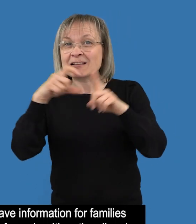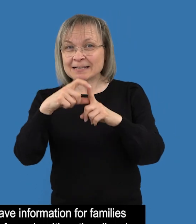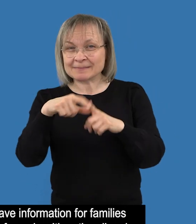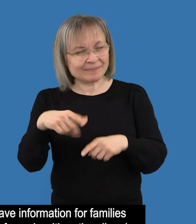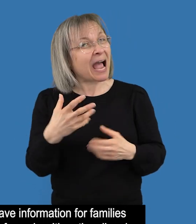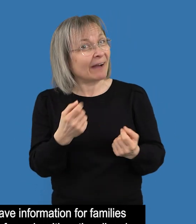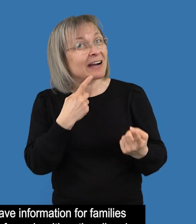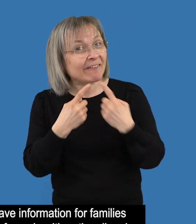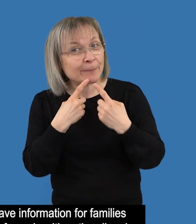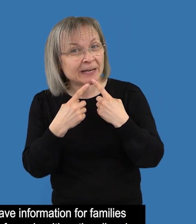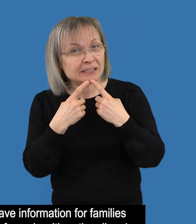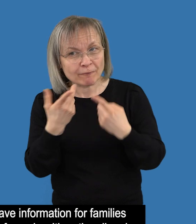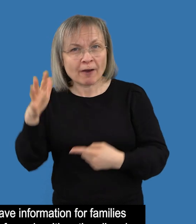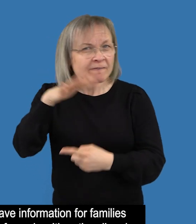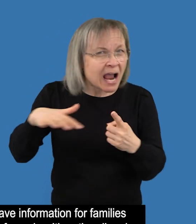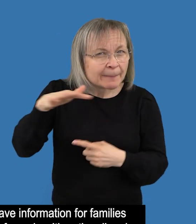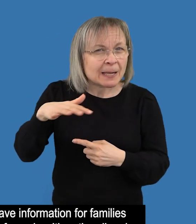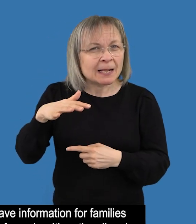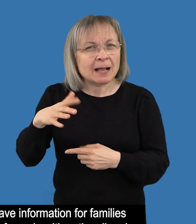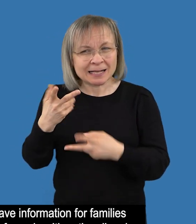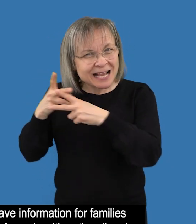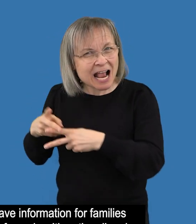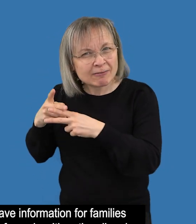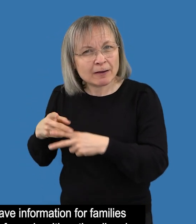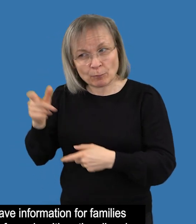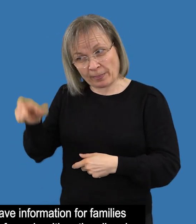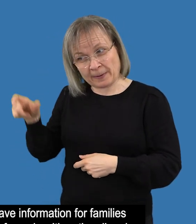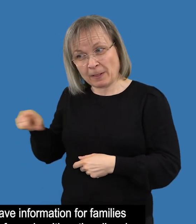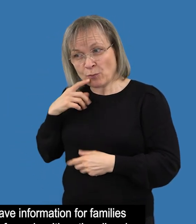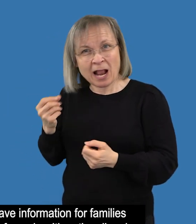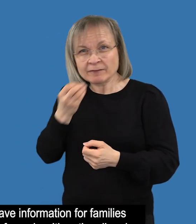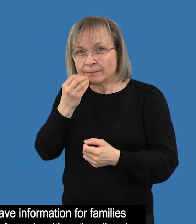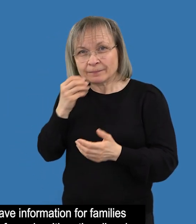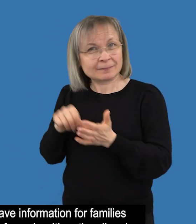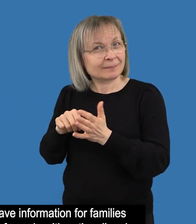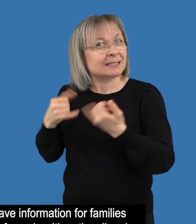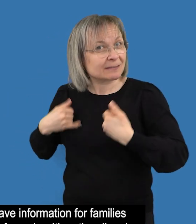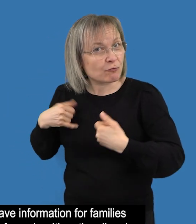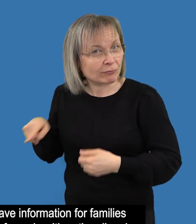Cared have information for families and carers of people with eating disorders.